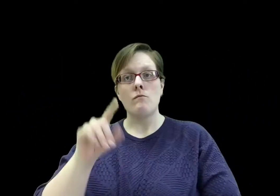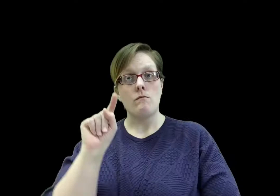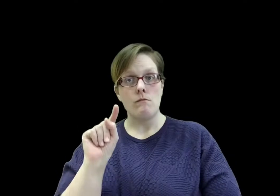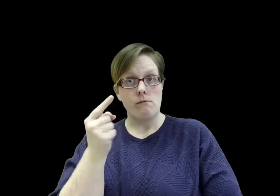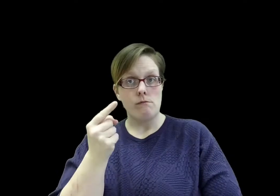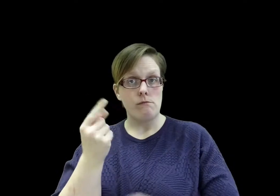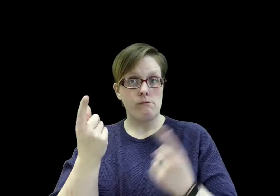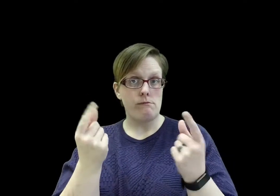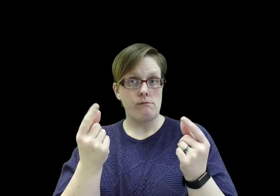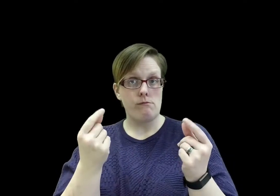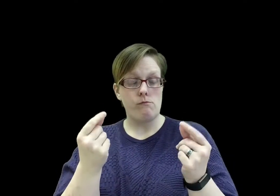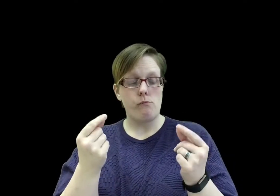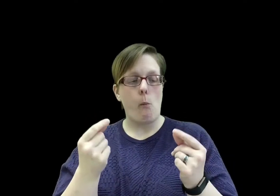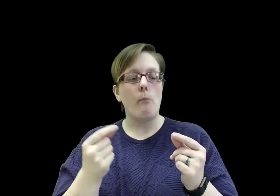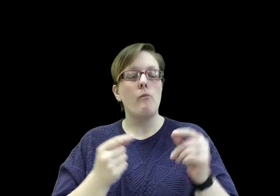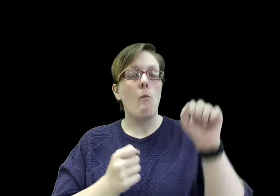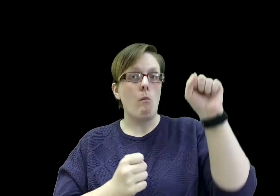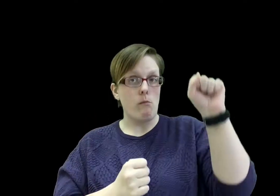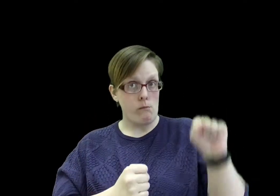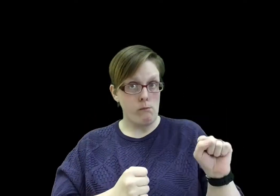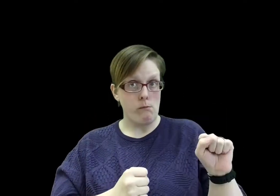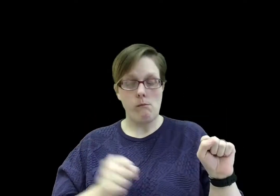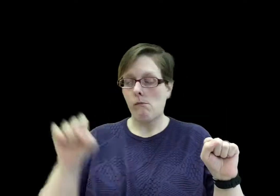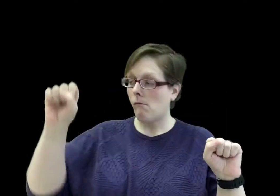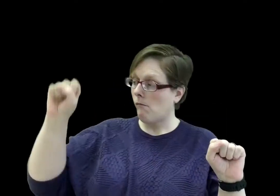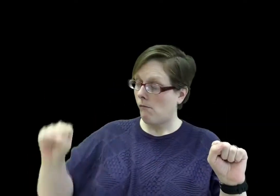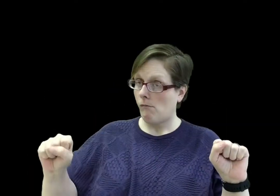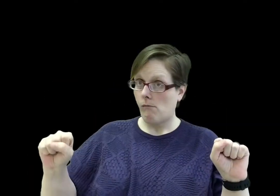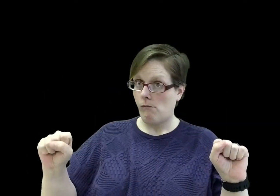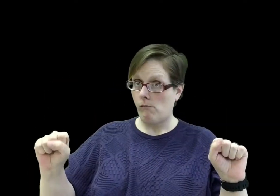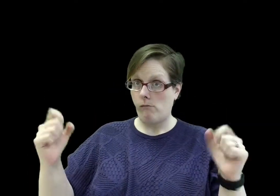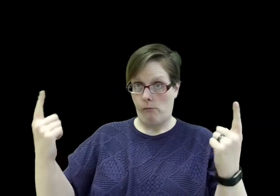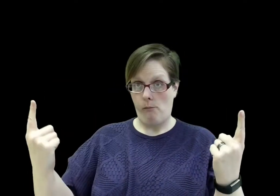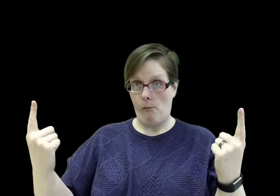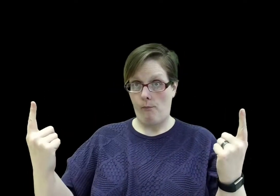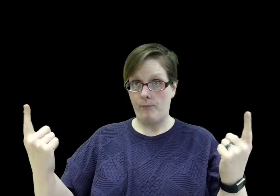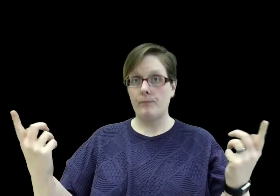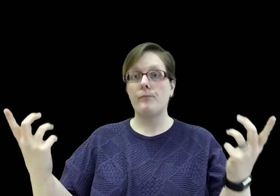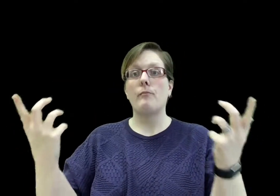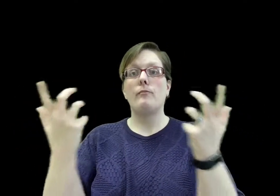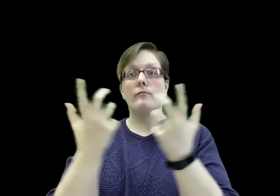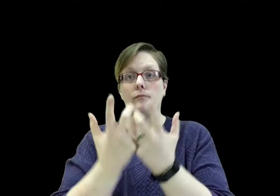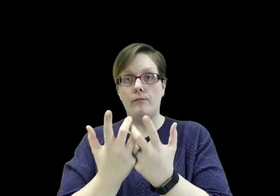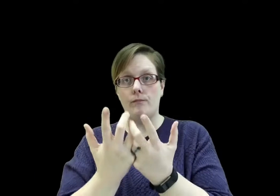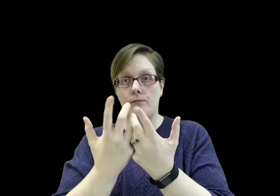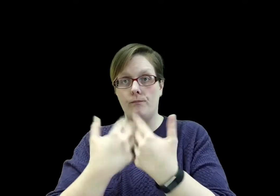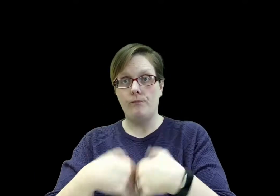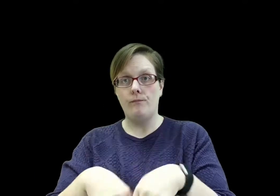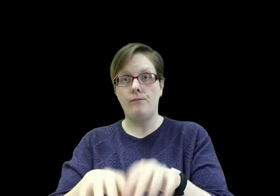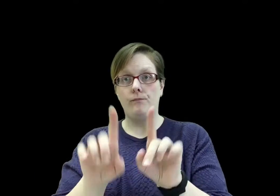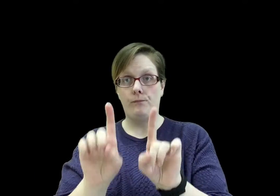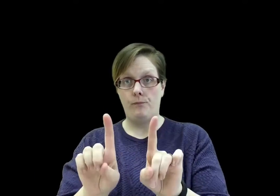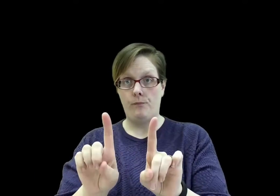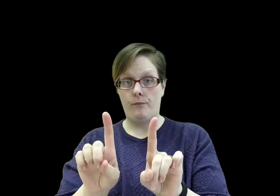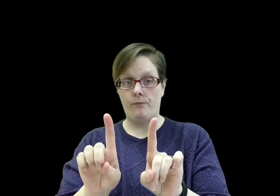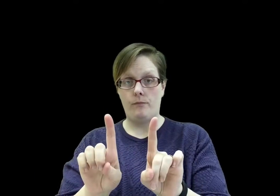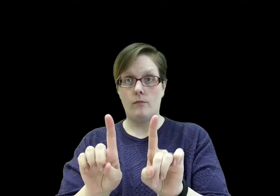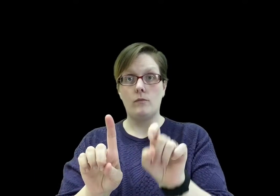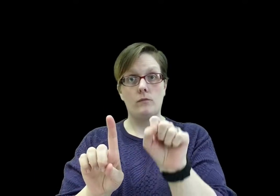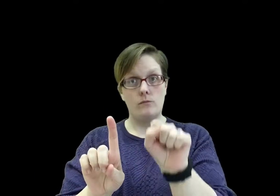happen. So first, the short plant was paired with another short plant, and